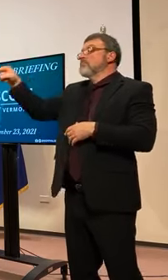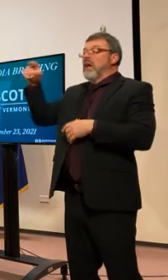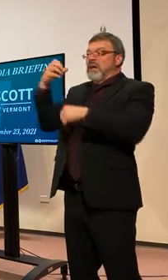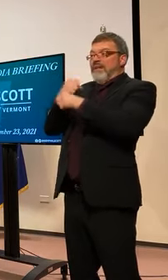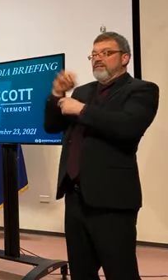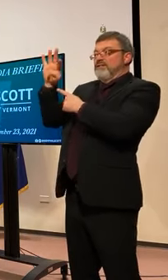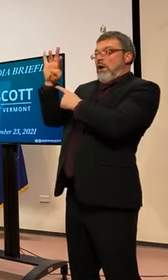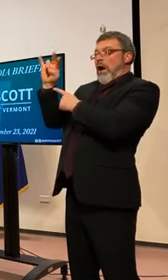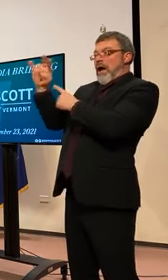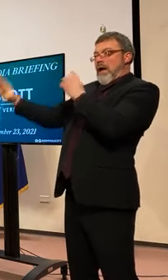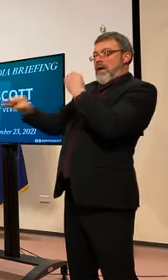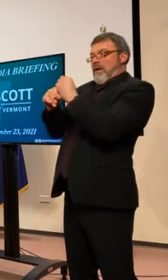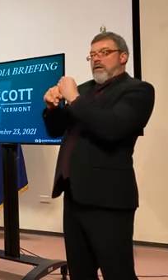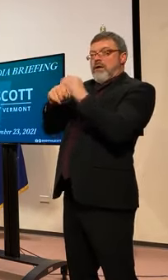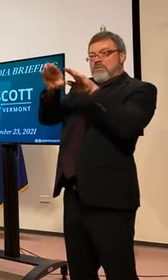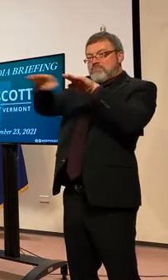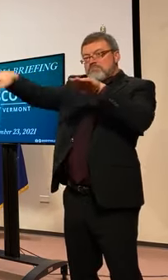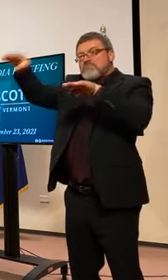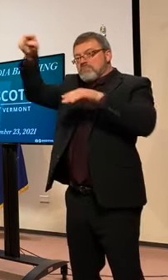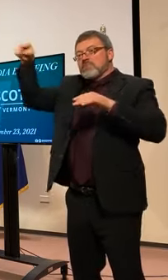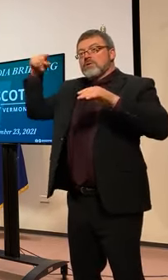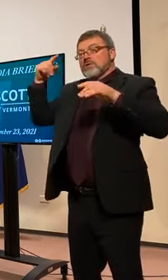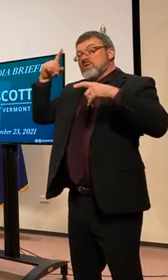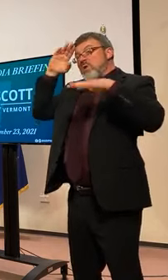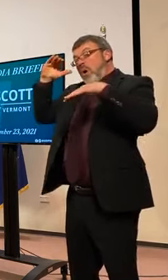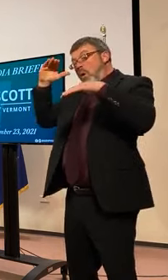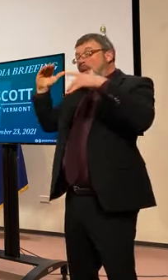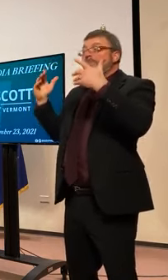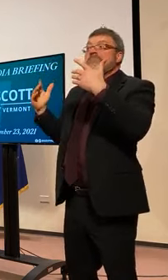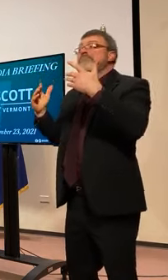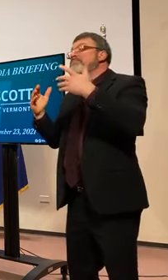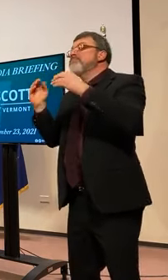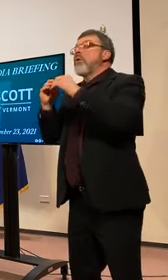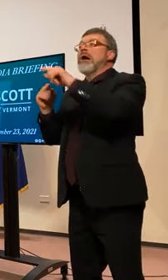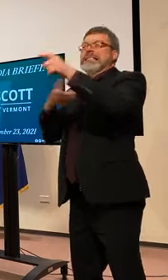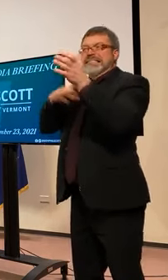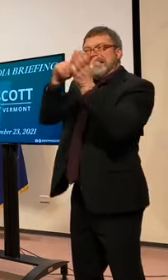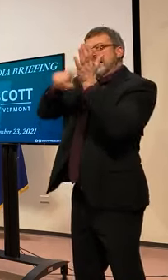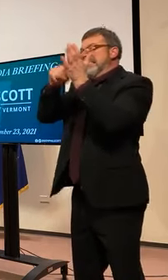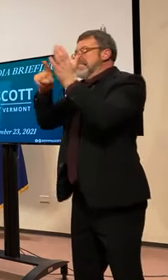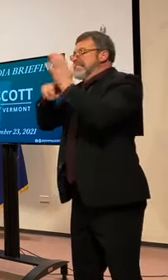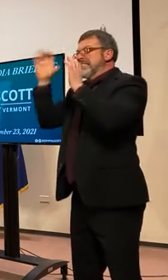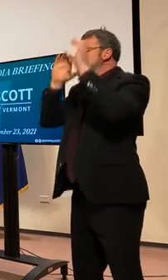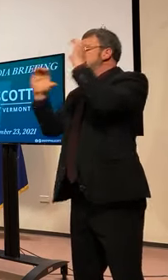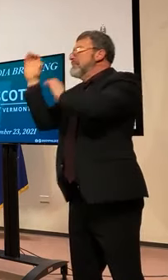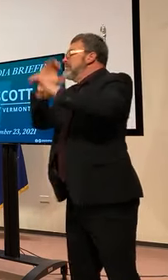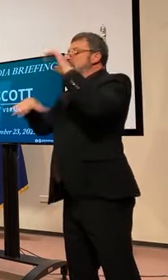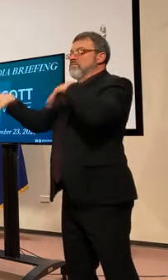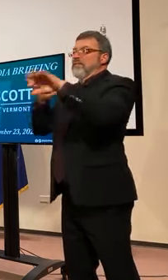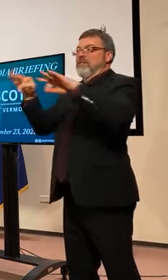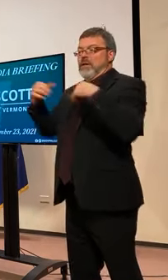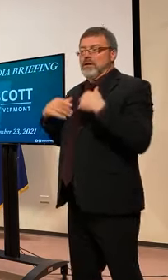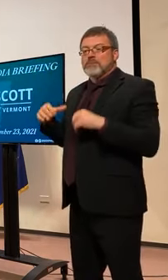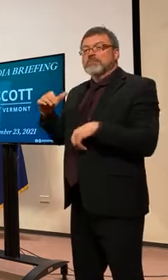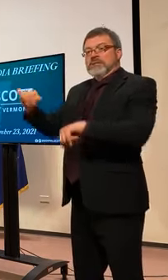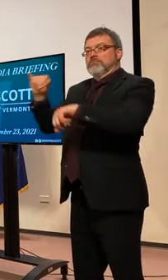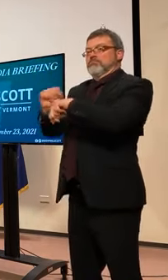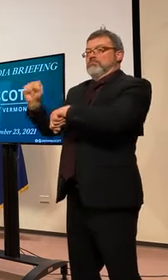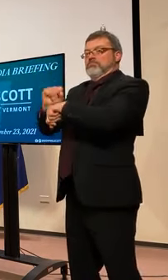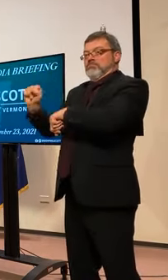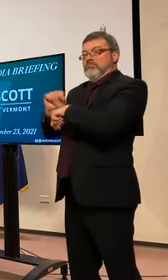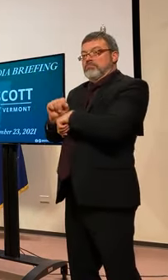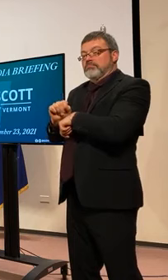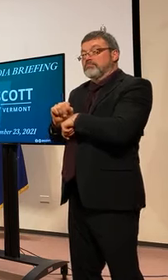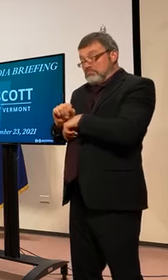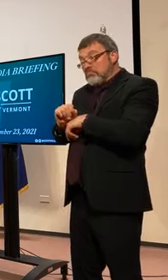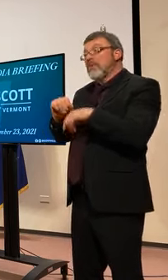and possibly more to follow as they are needed. We're also meeting with the VA Medical Center in White River